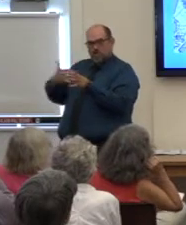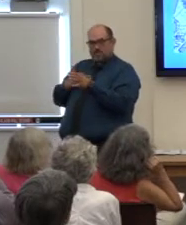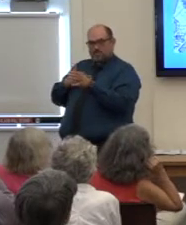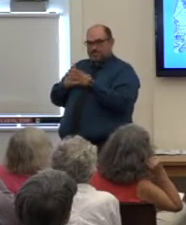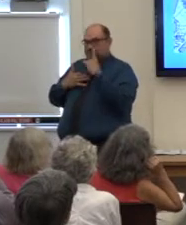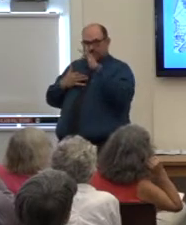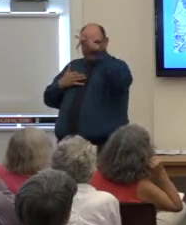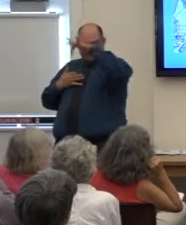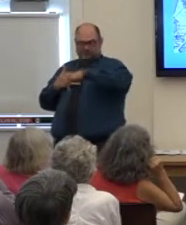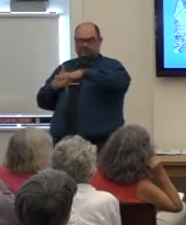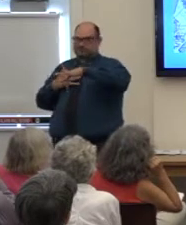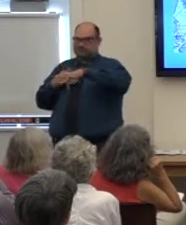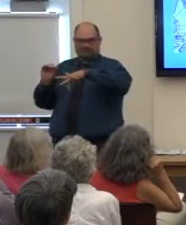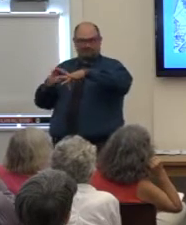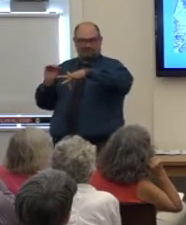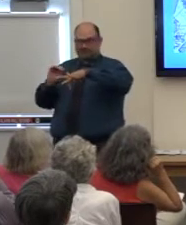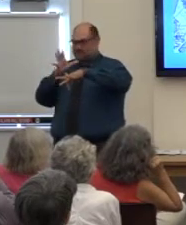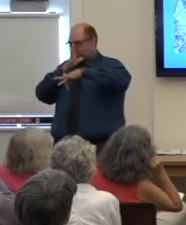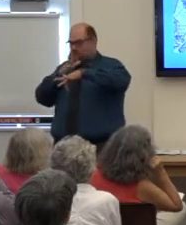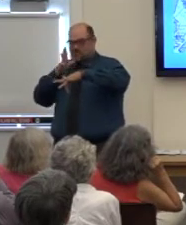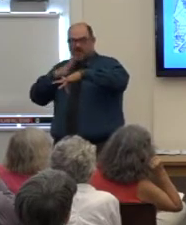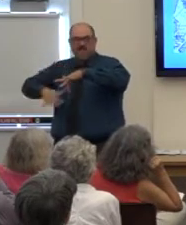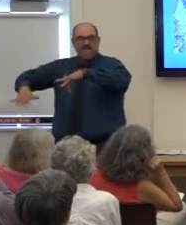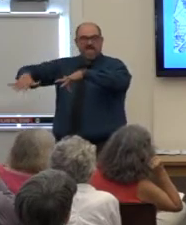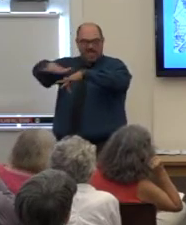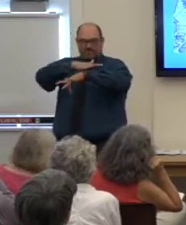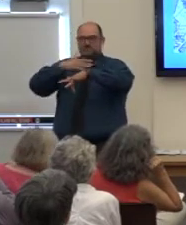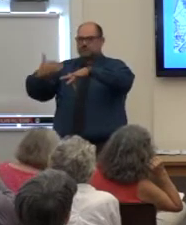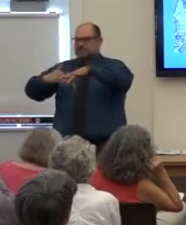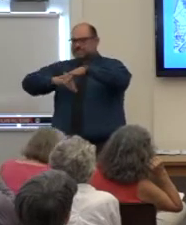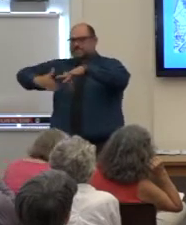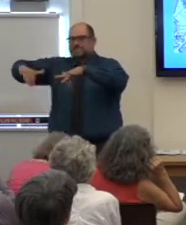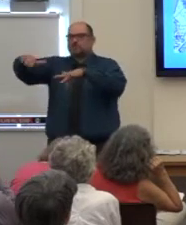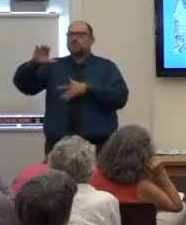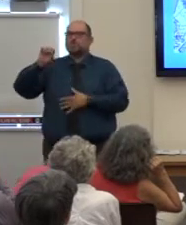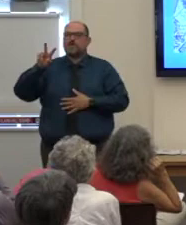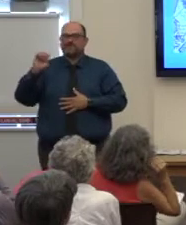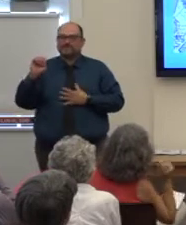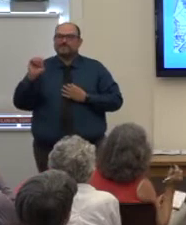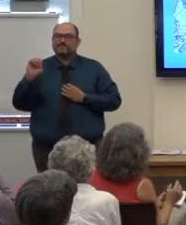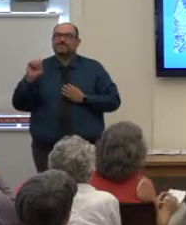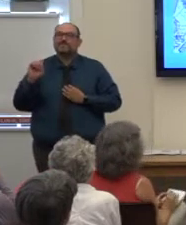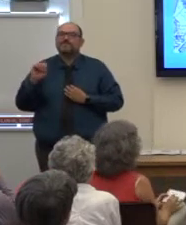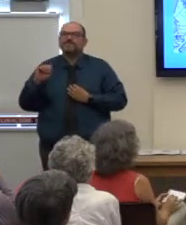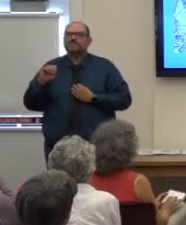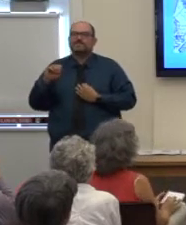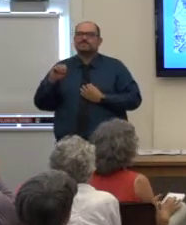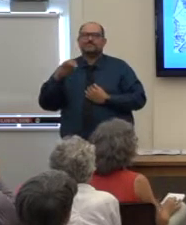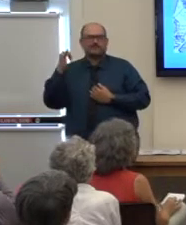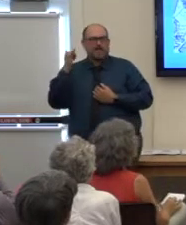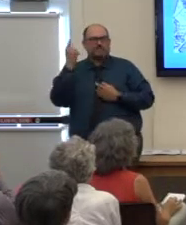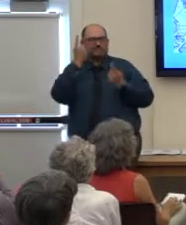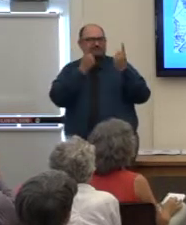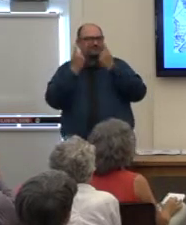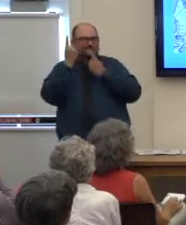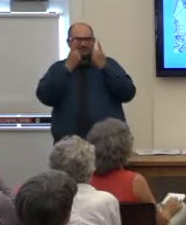community matters all the more. The ability to connect with your fellow human being matters all the